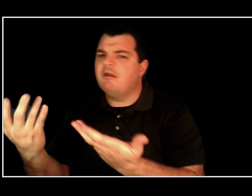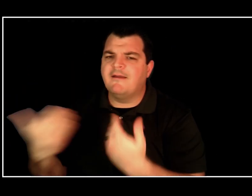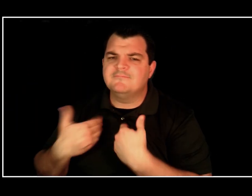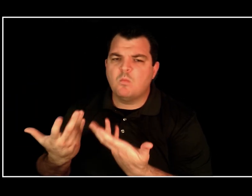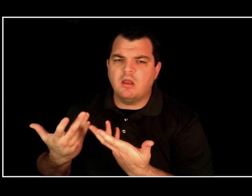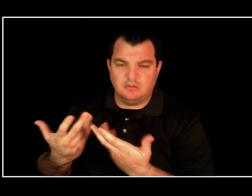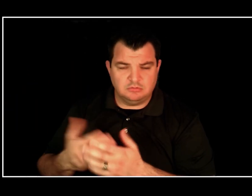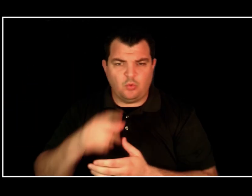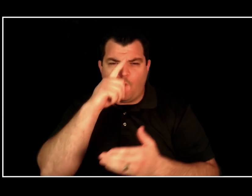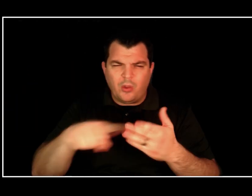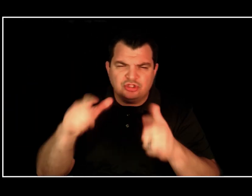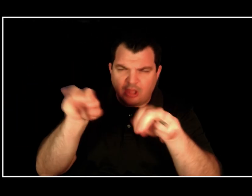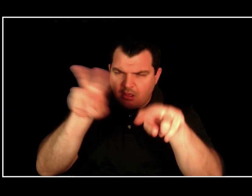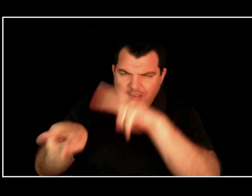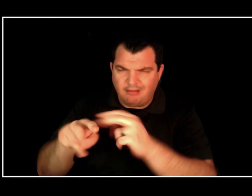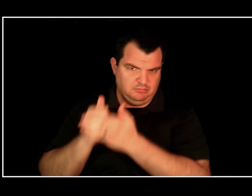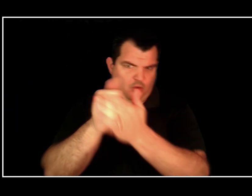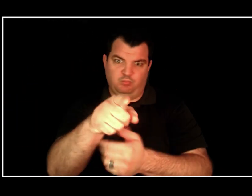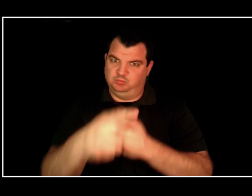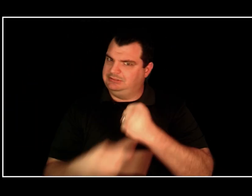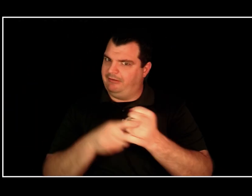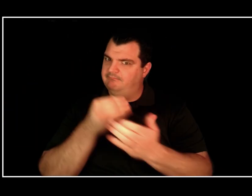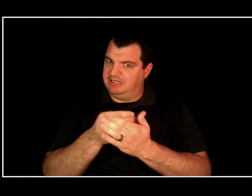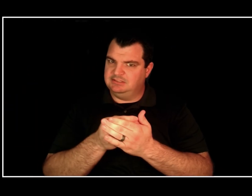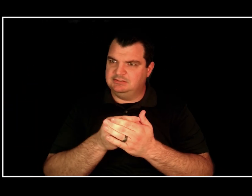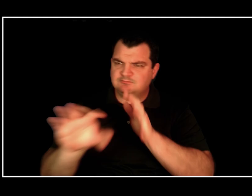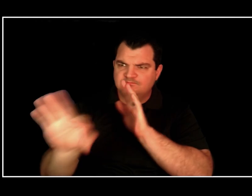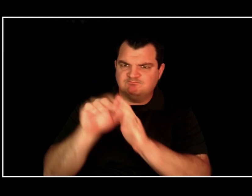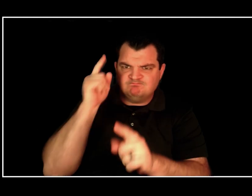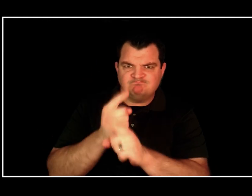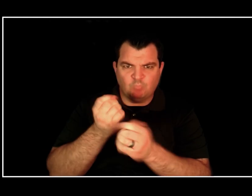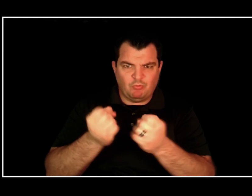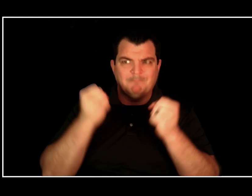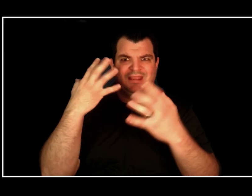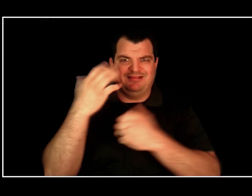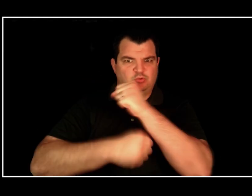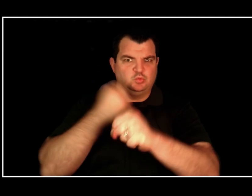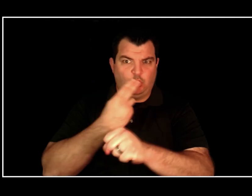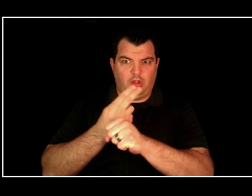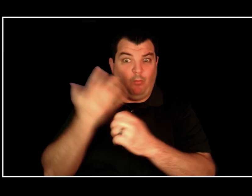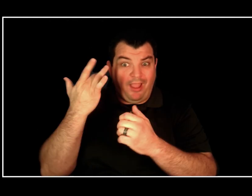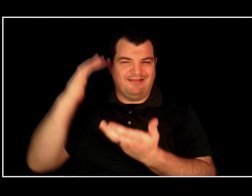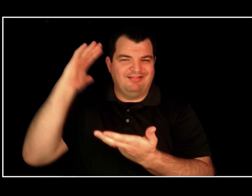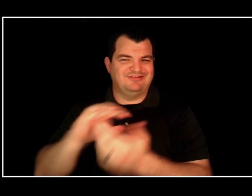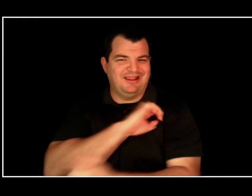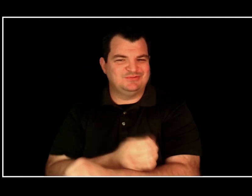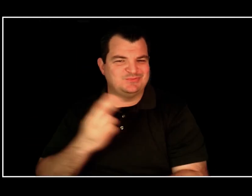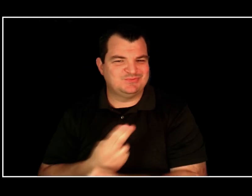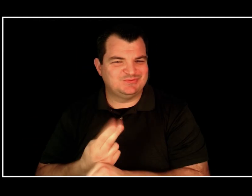are available. A quick check could help you save money and choose equipment that uses less energy for years to